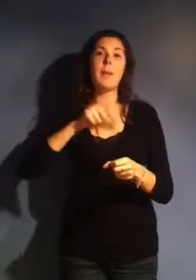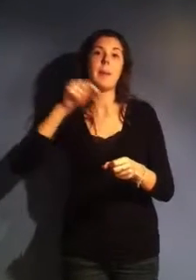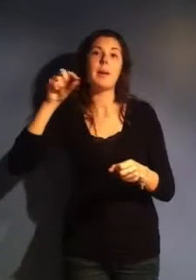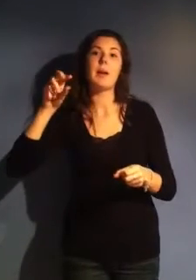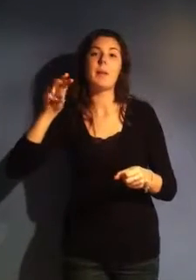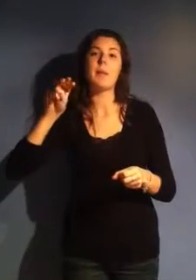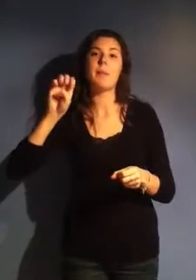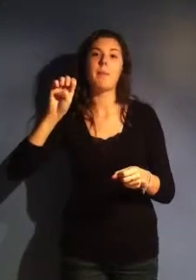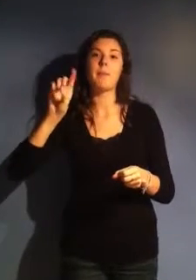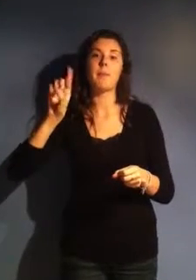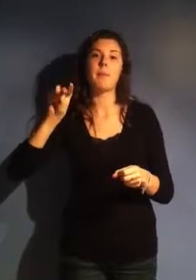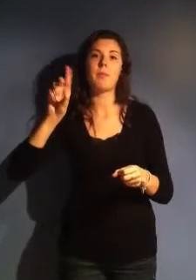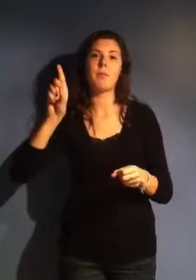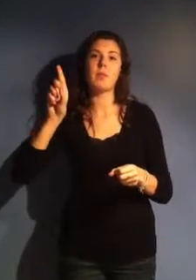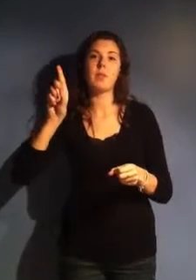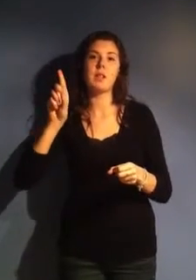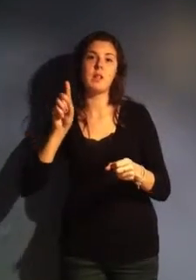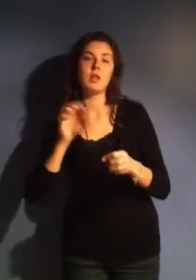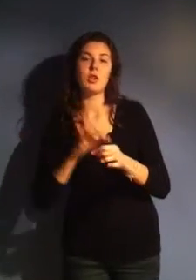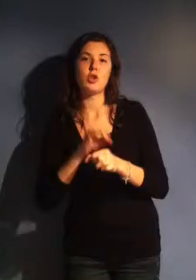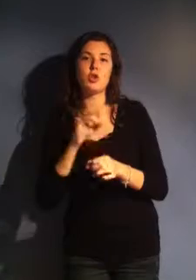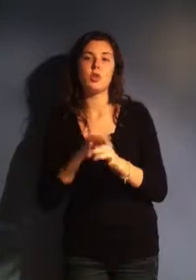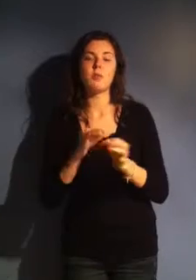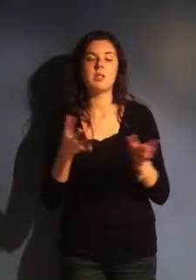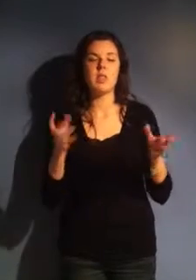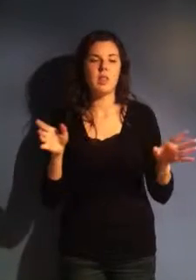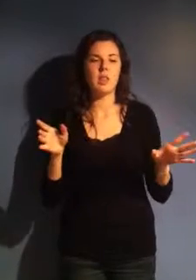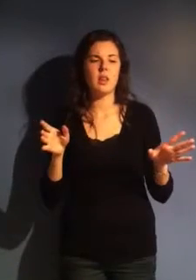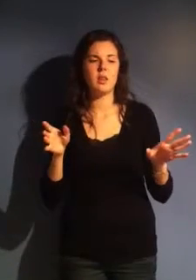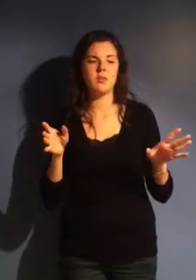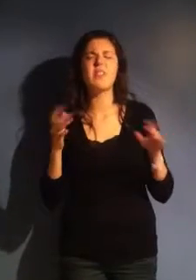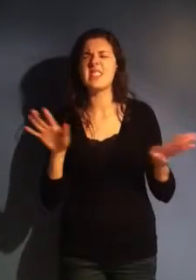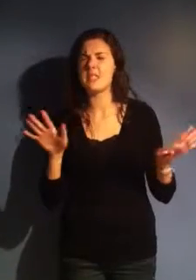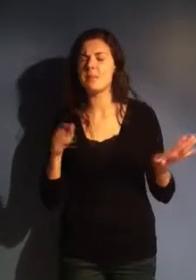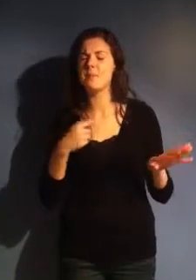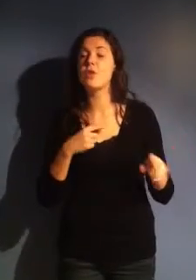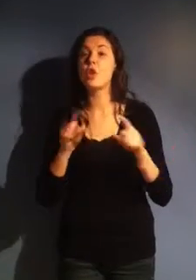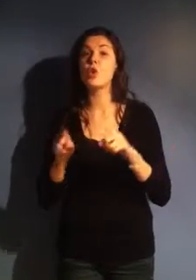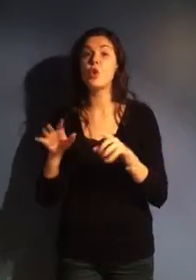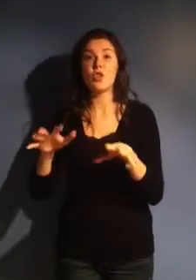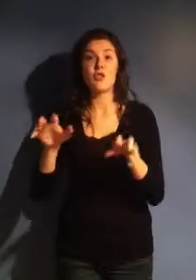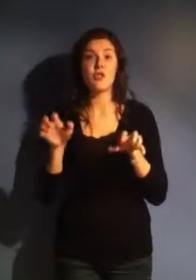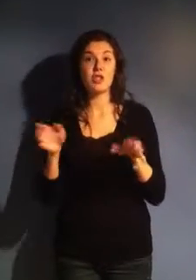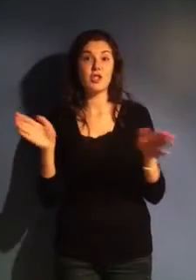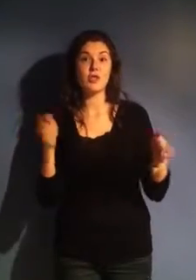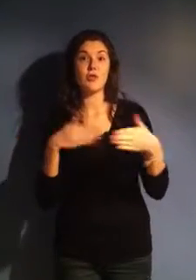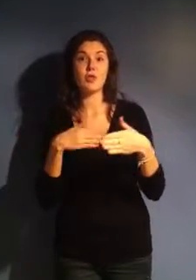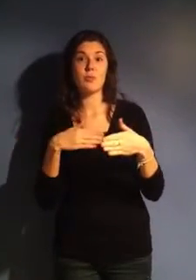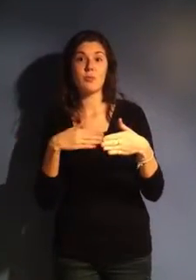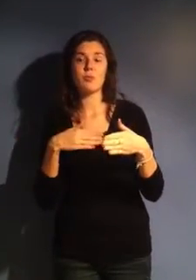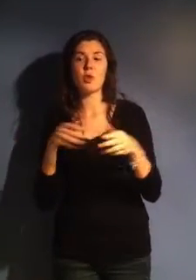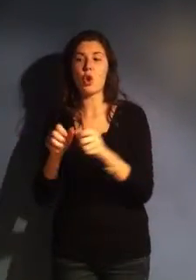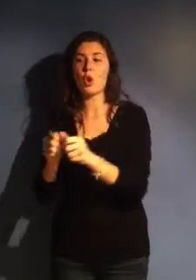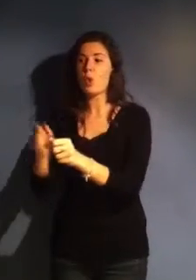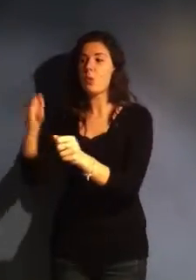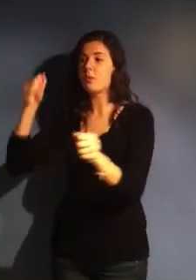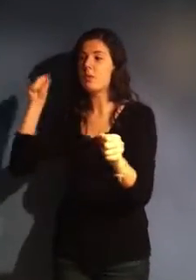and that's it. And then I go into the freezer room, and I open the negative 80-degree freezer, and I pull up